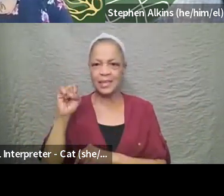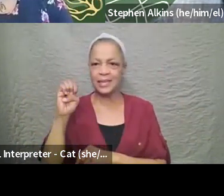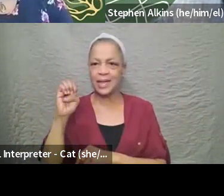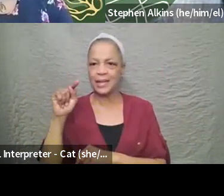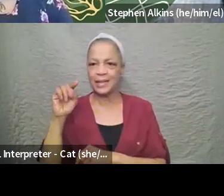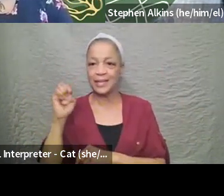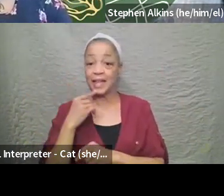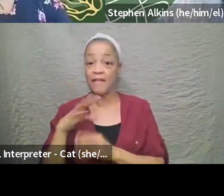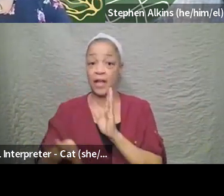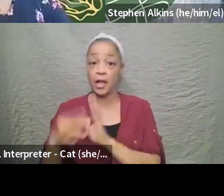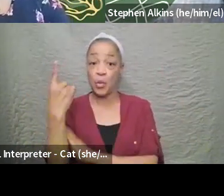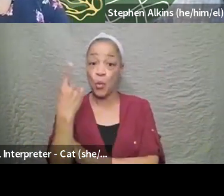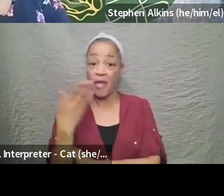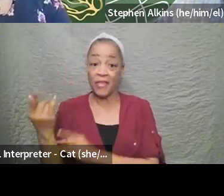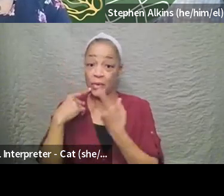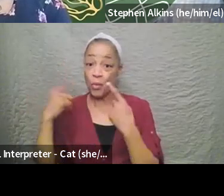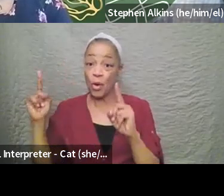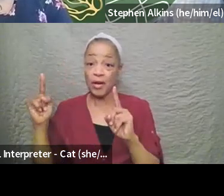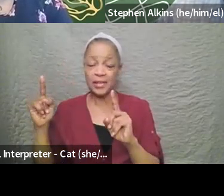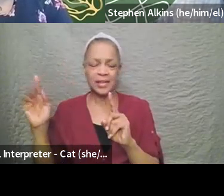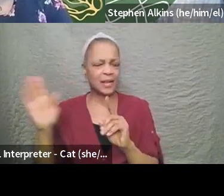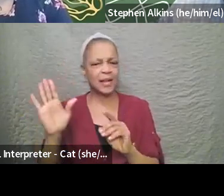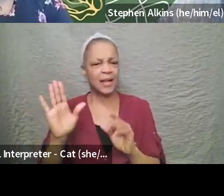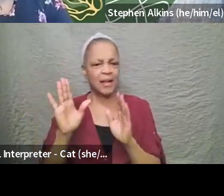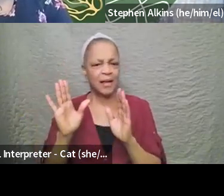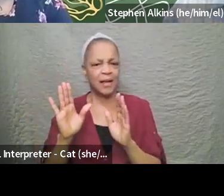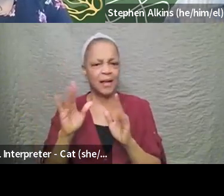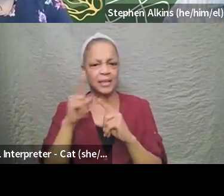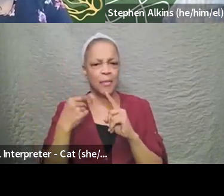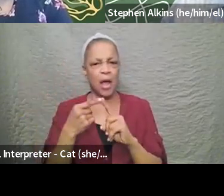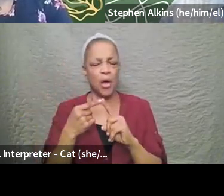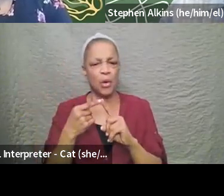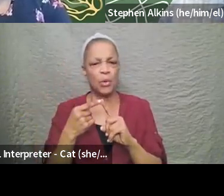one thing that works. It's about this idea of